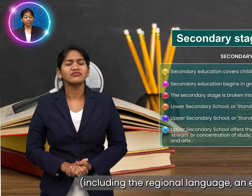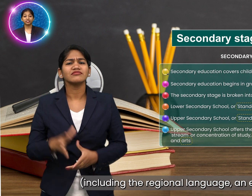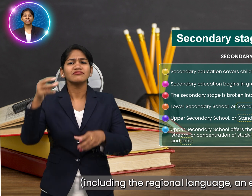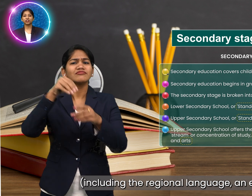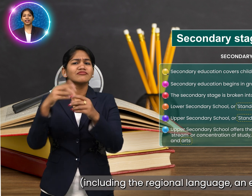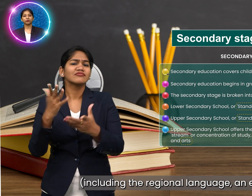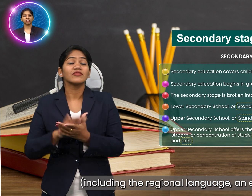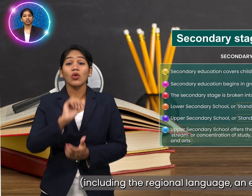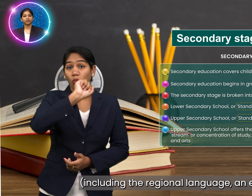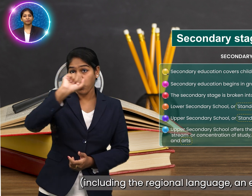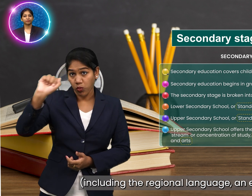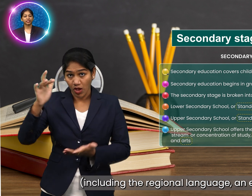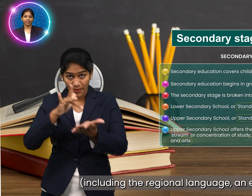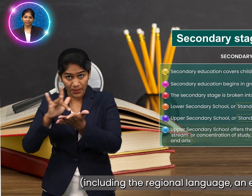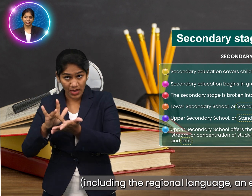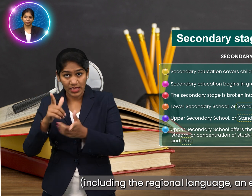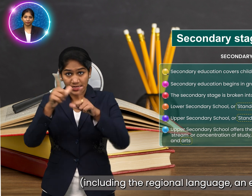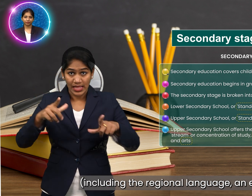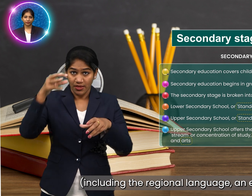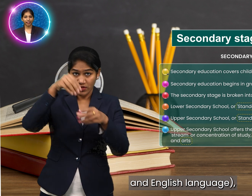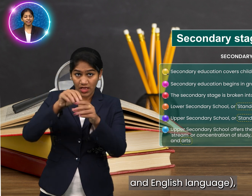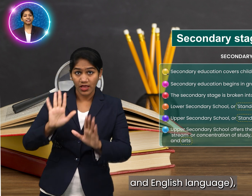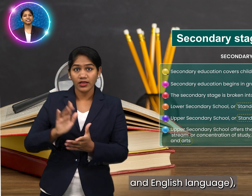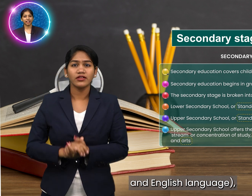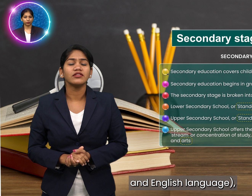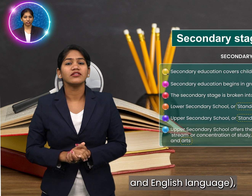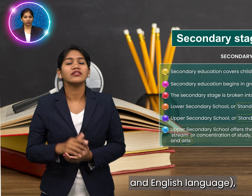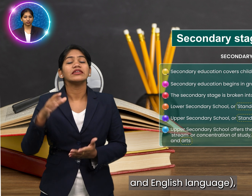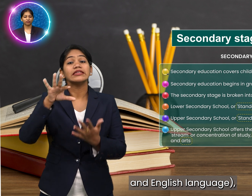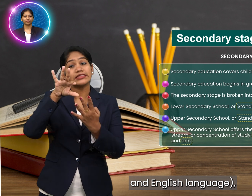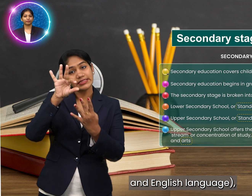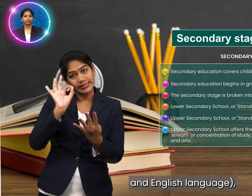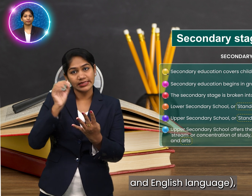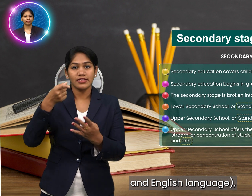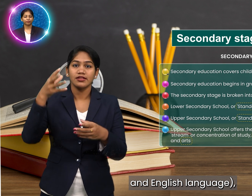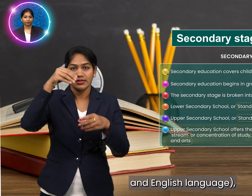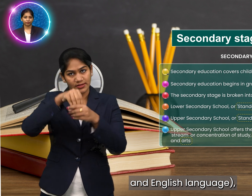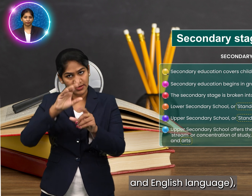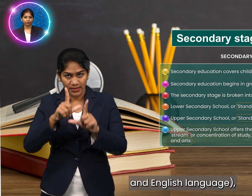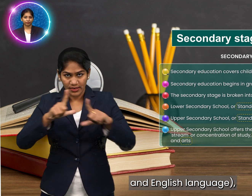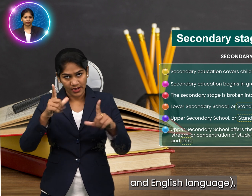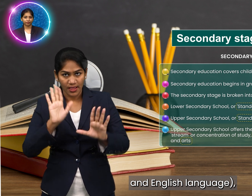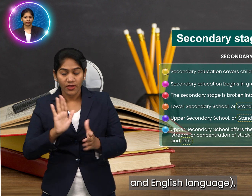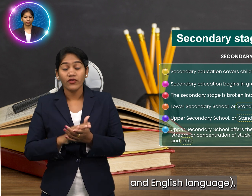including the regional language, an elective, and English language.